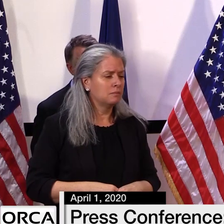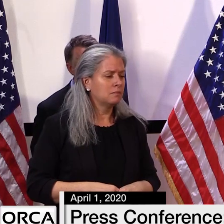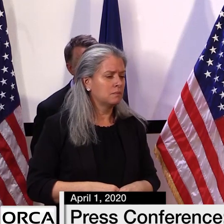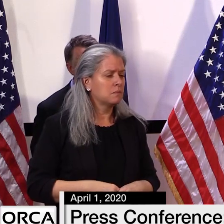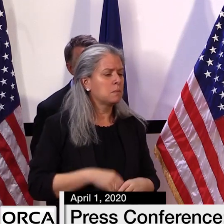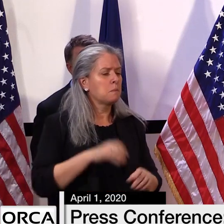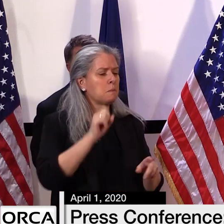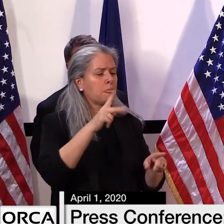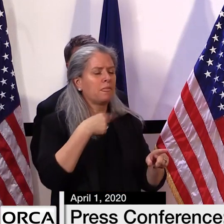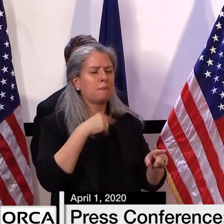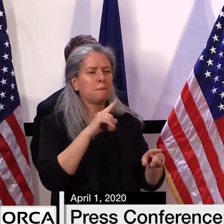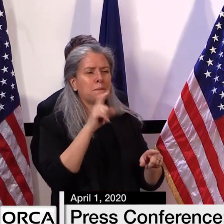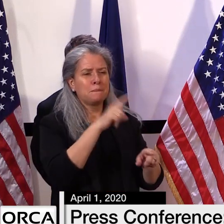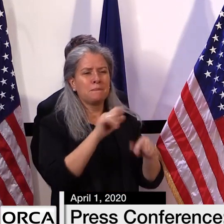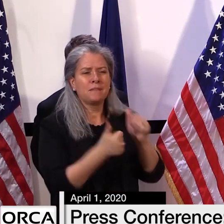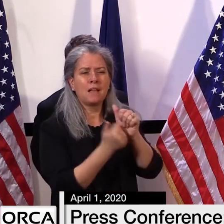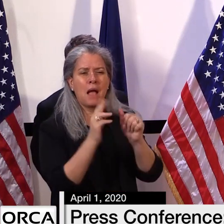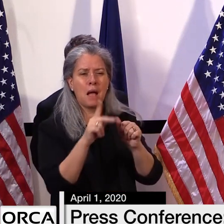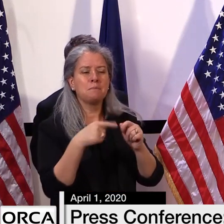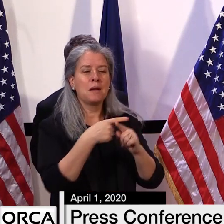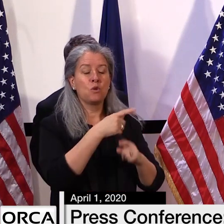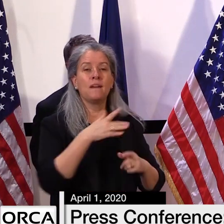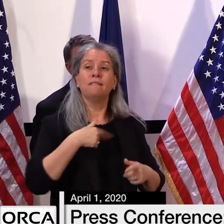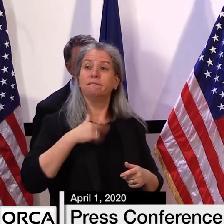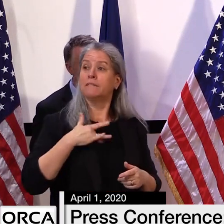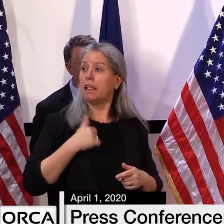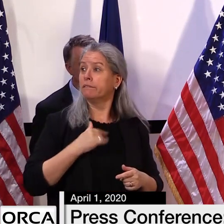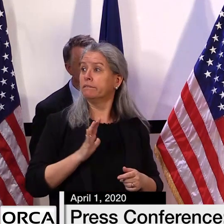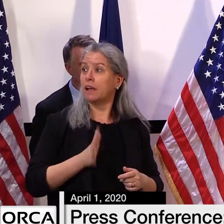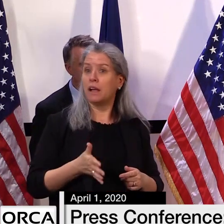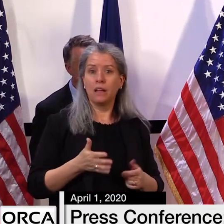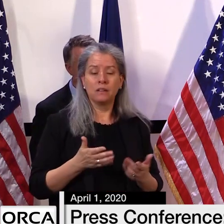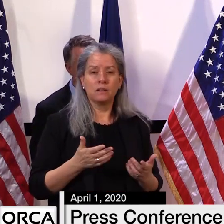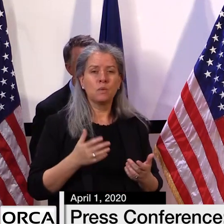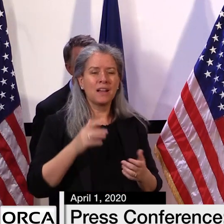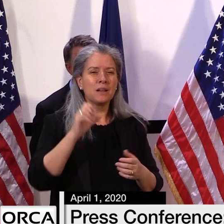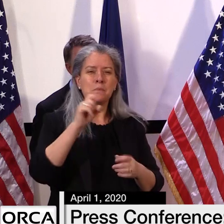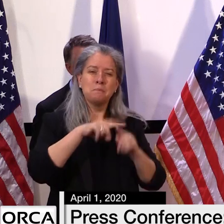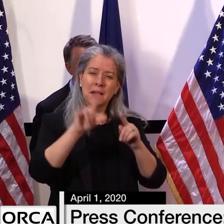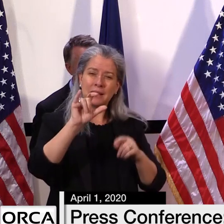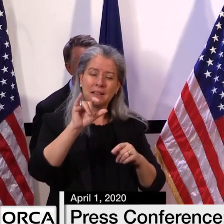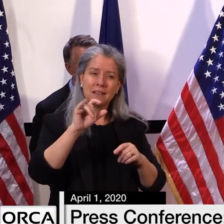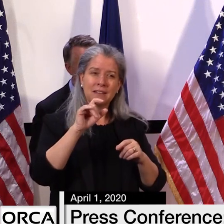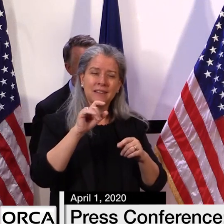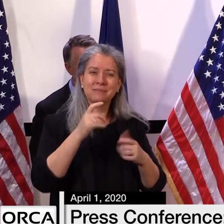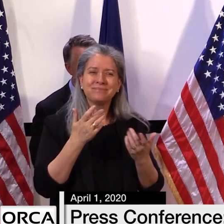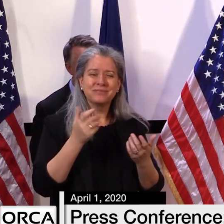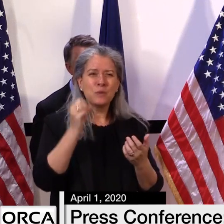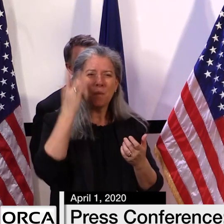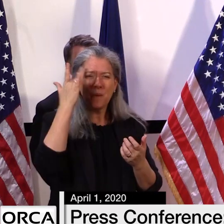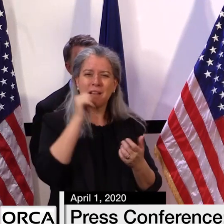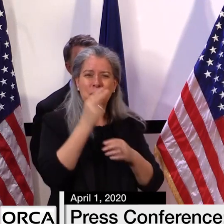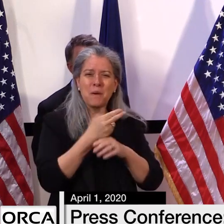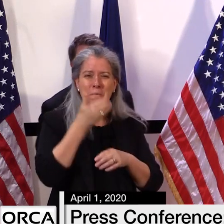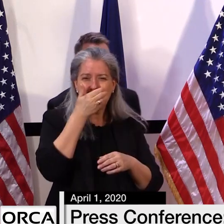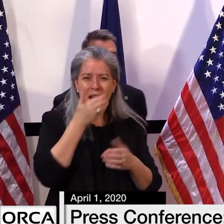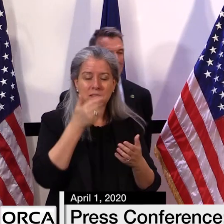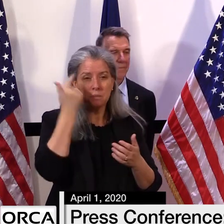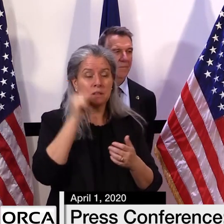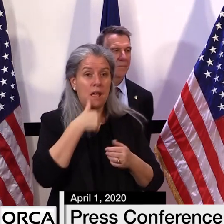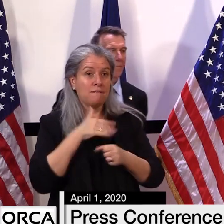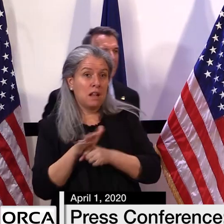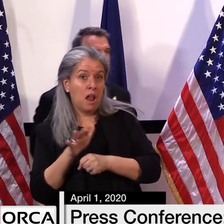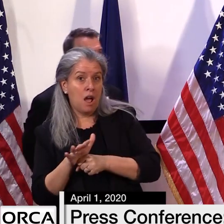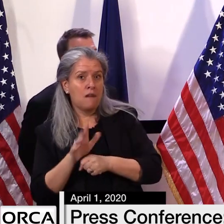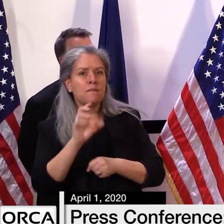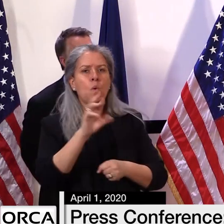So just quick follow-up on the kind of illusion of safety. So then was wearing masks discouraged because they aren't effective or because we had a short supply of